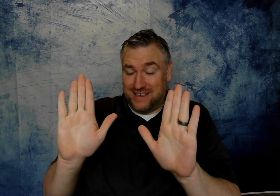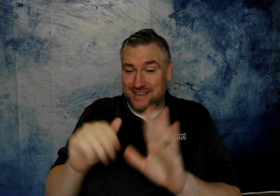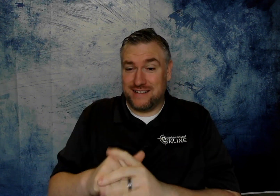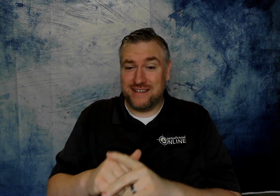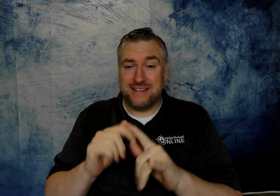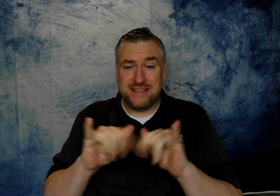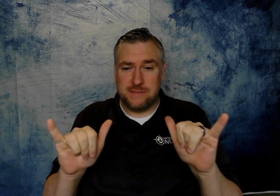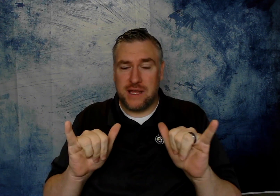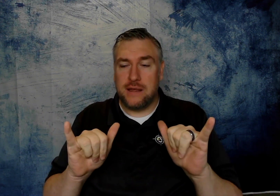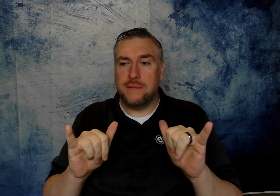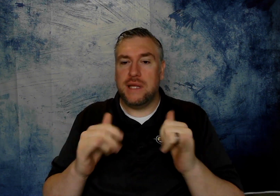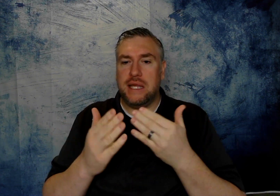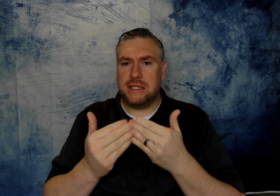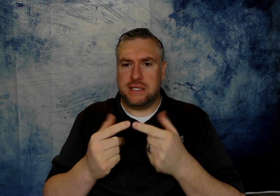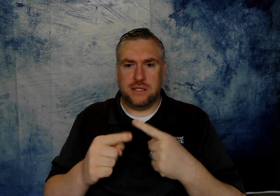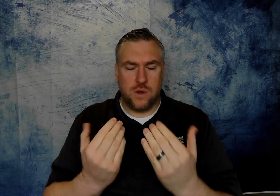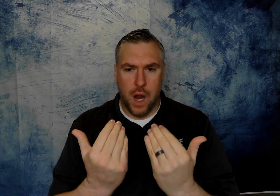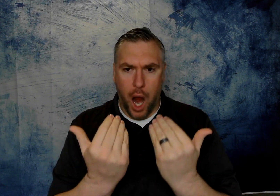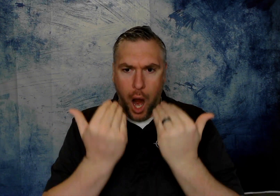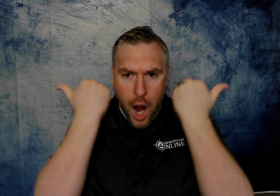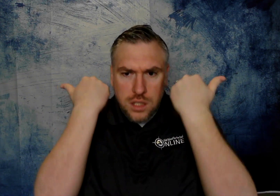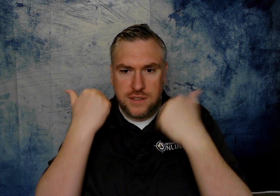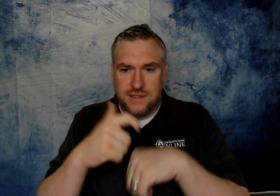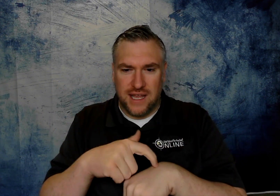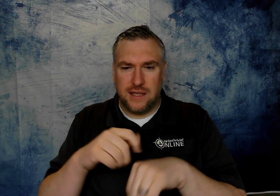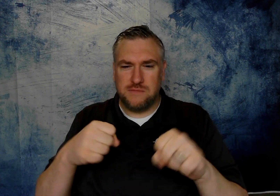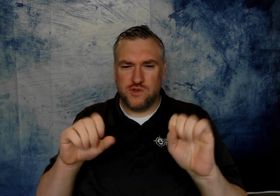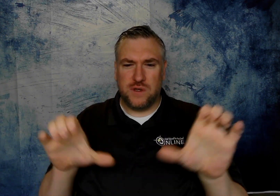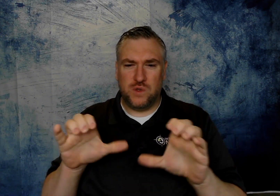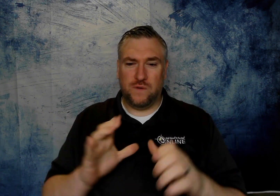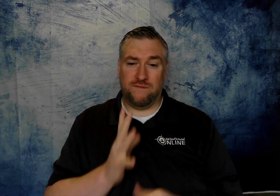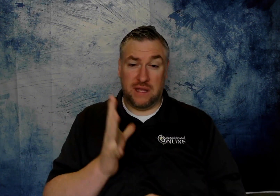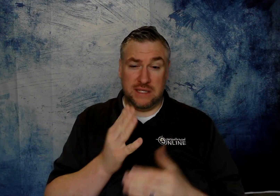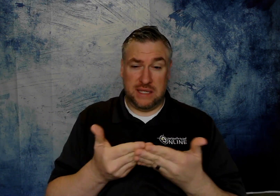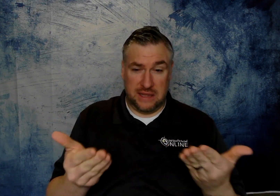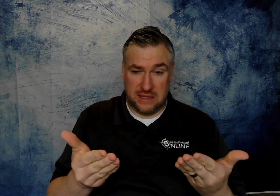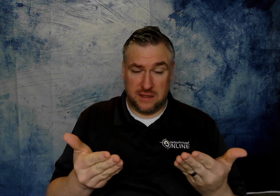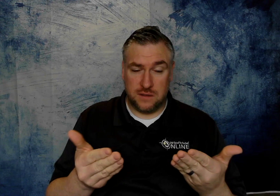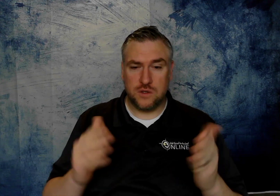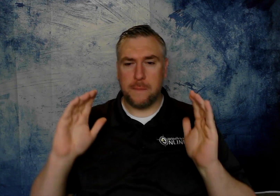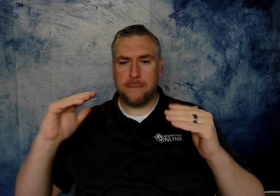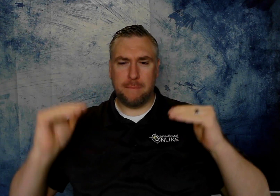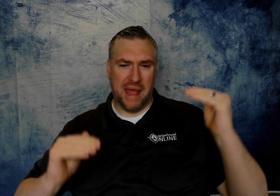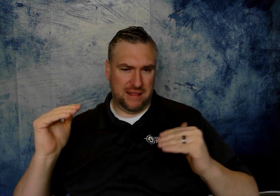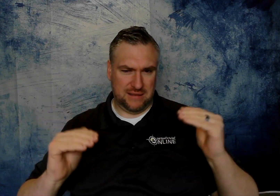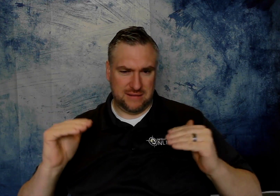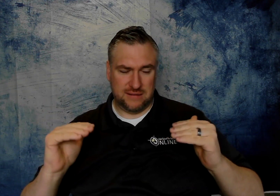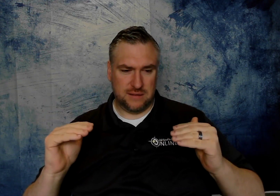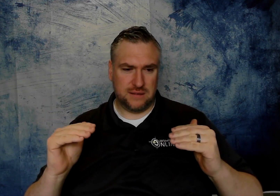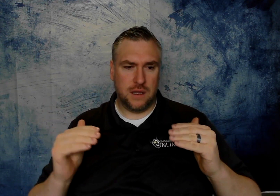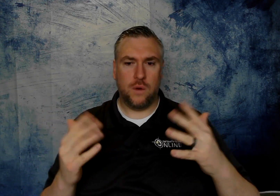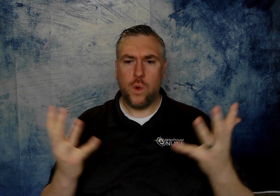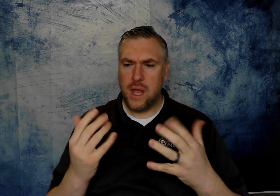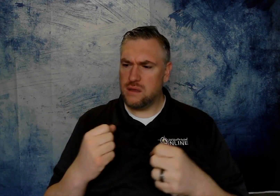HTML is great. At the same time, it's easy to consume your time and try to do over fancy things. We've got to